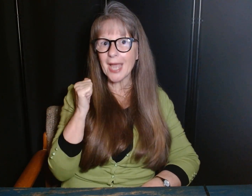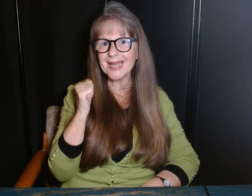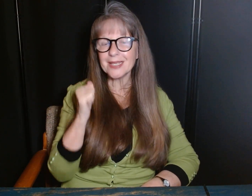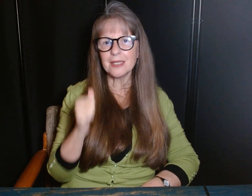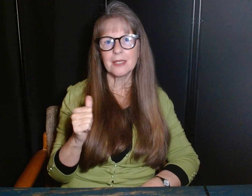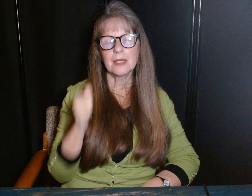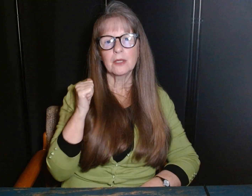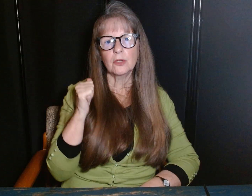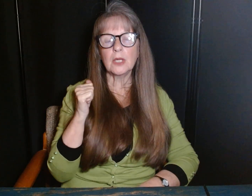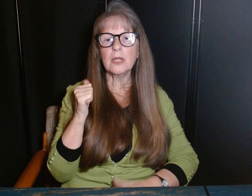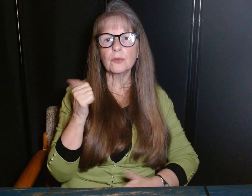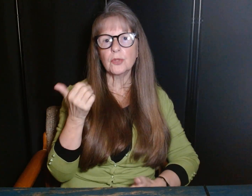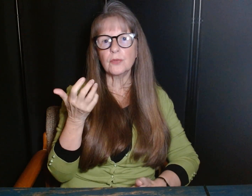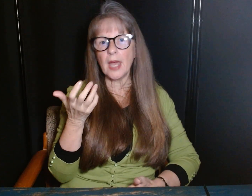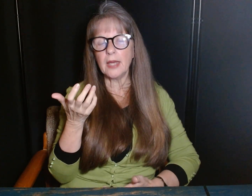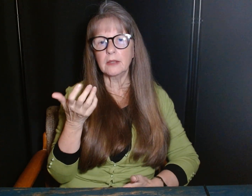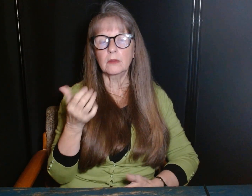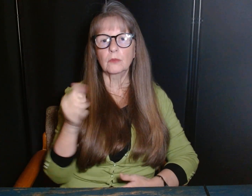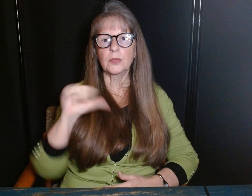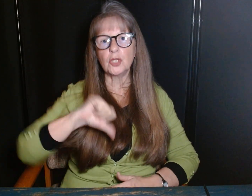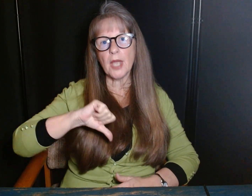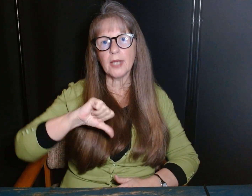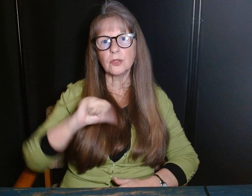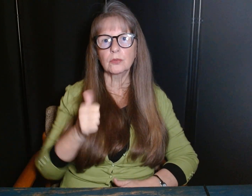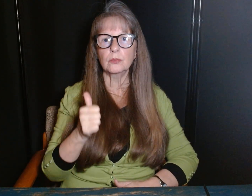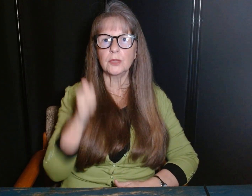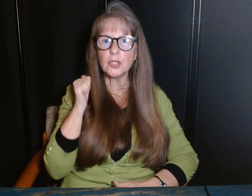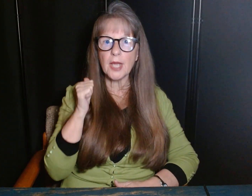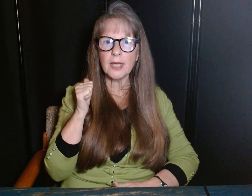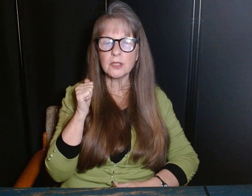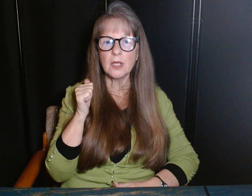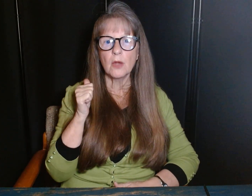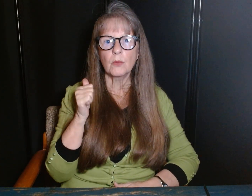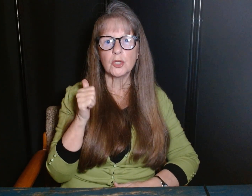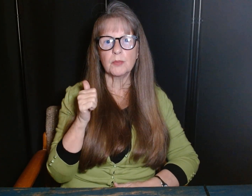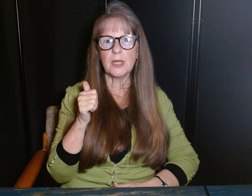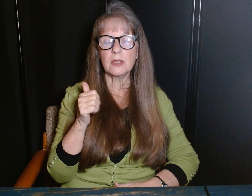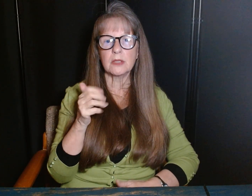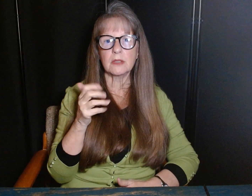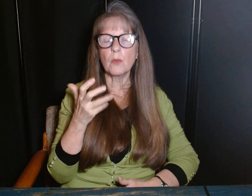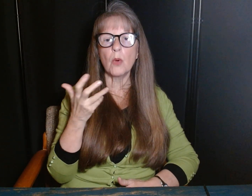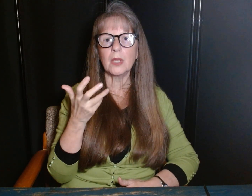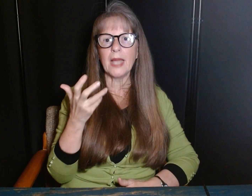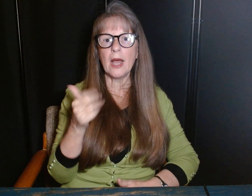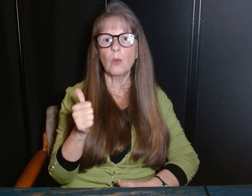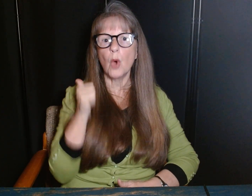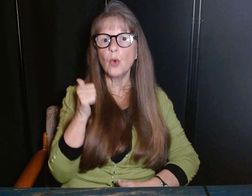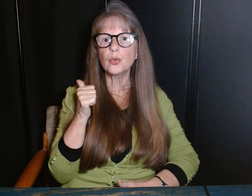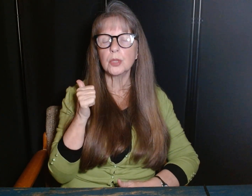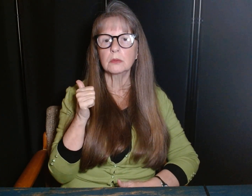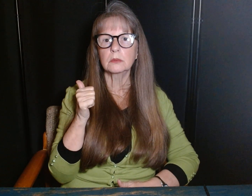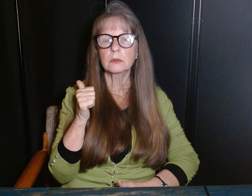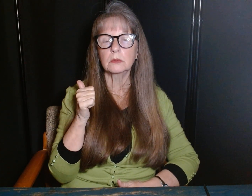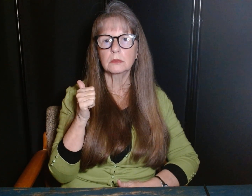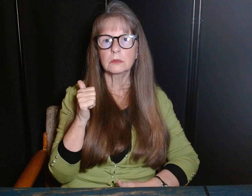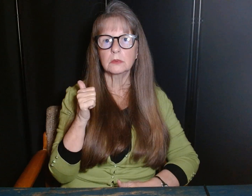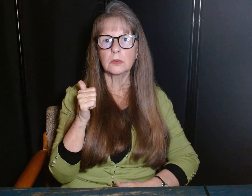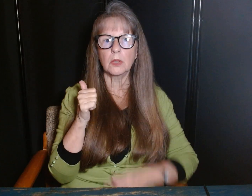Reject. You could either do that reject, which means they won't allow, won't.